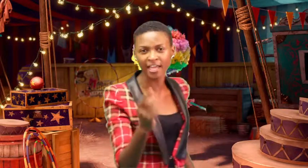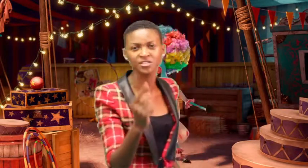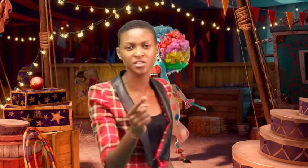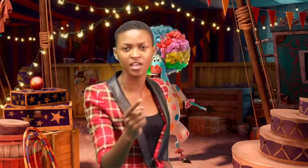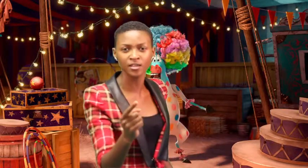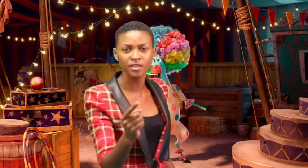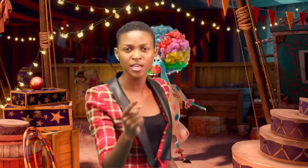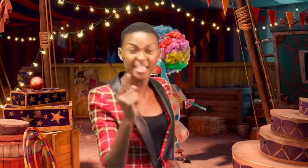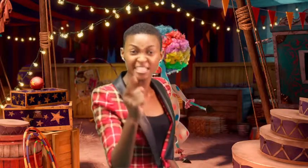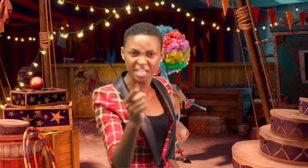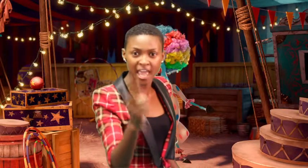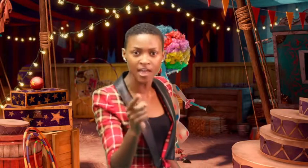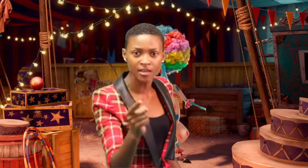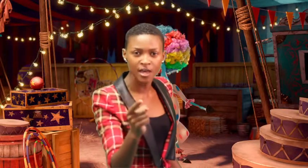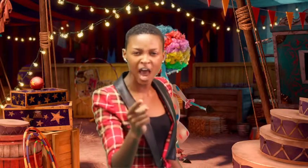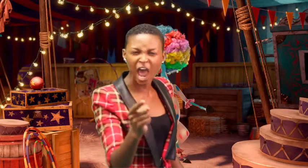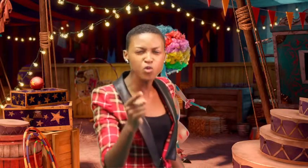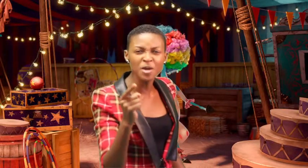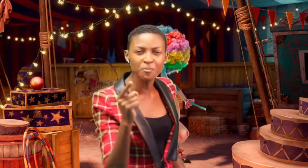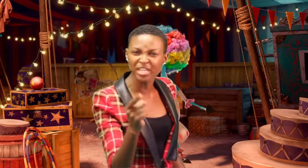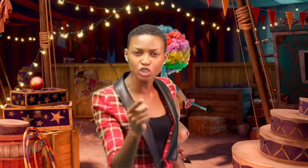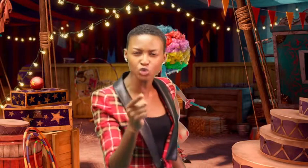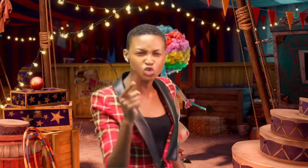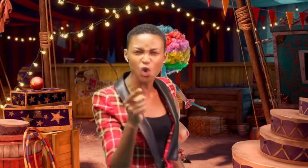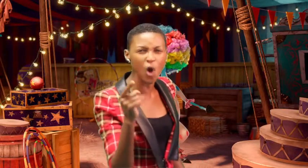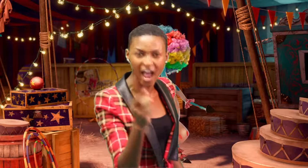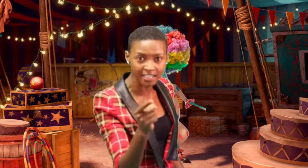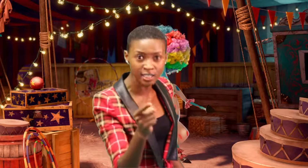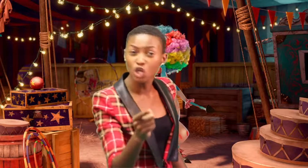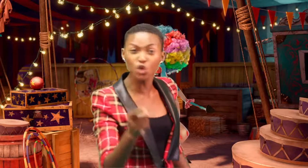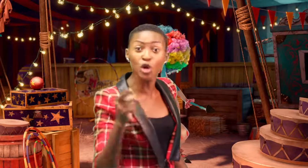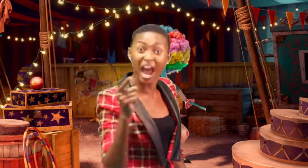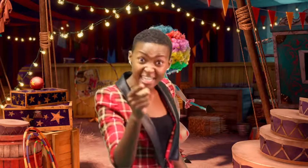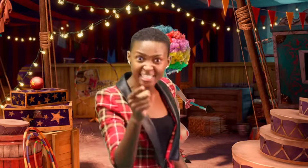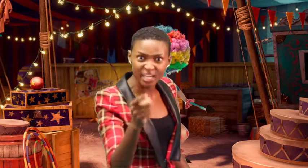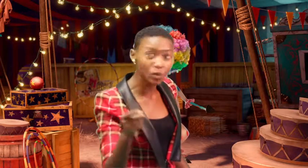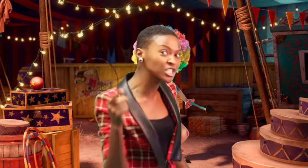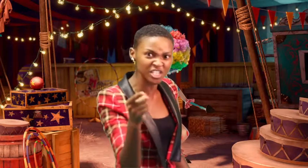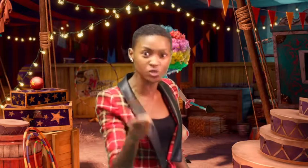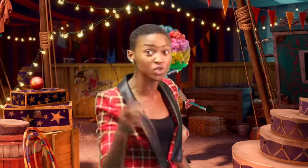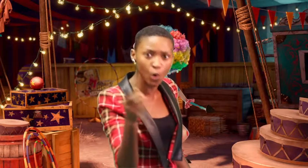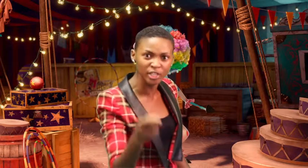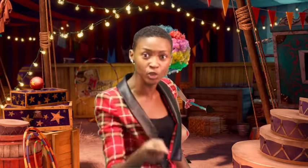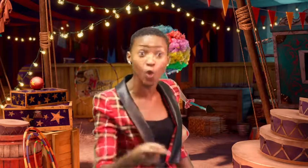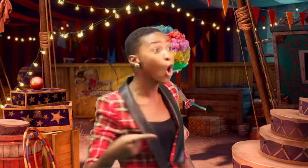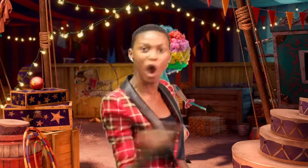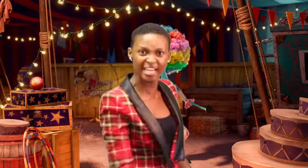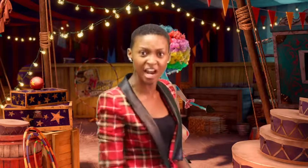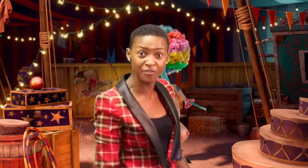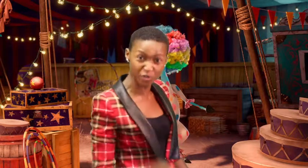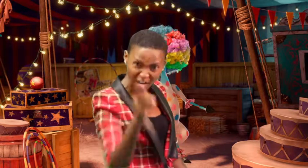and say, "Listen here, I will beat you so hard, you will understand what Jesus was going through on Calvary."